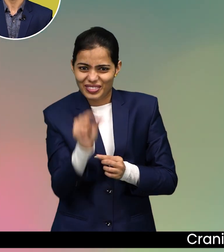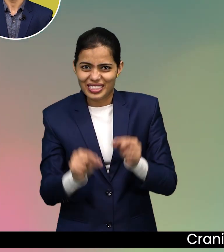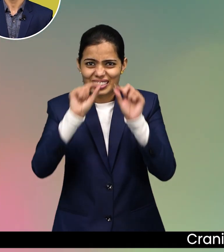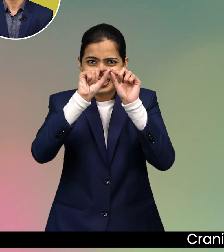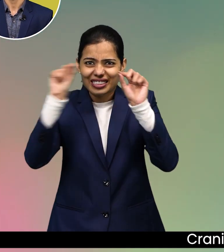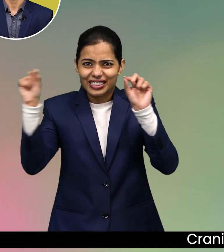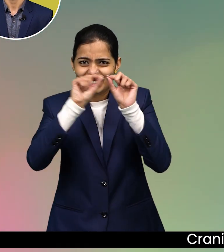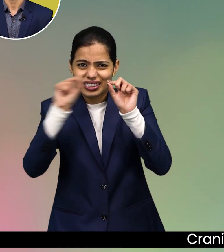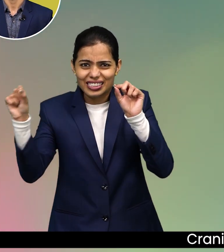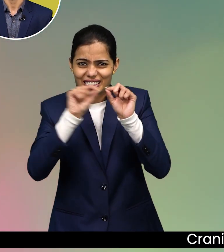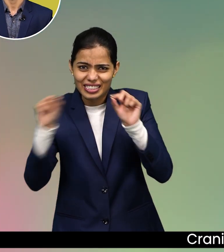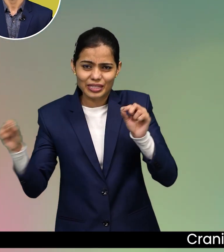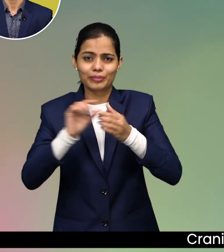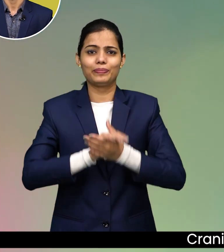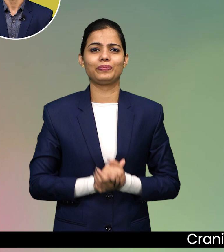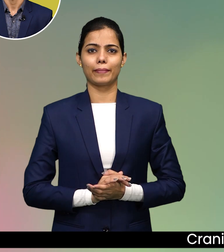cranial nerves,